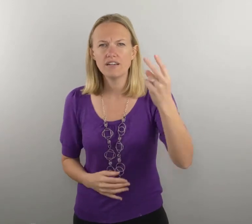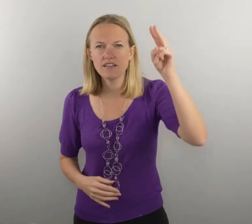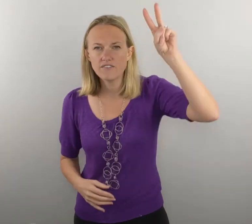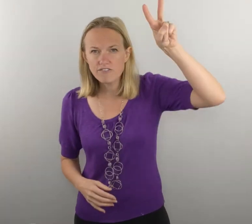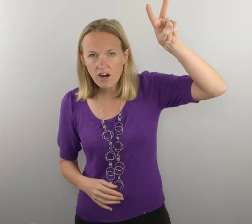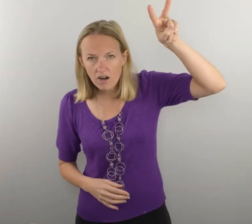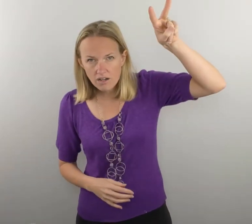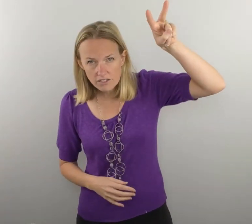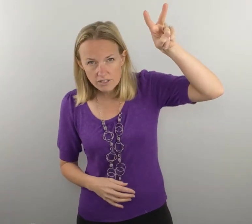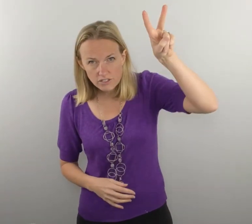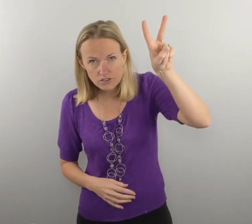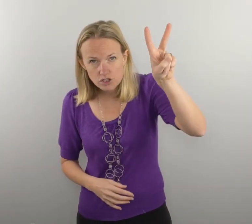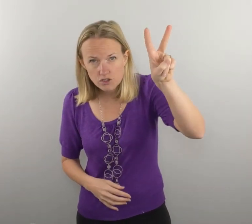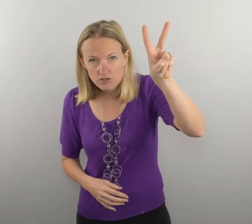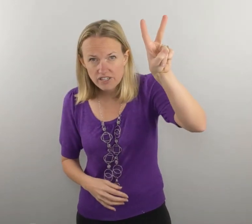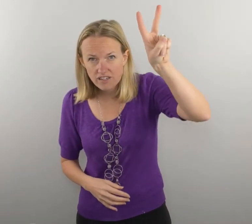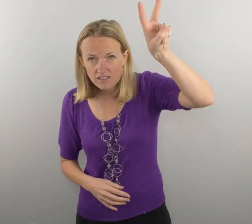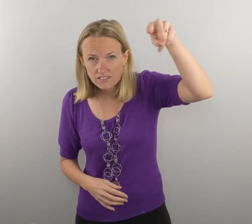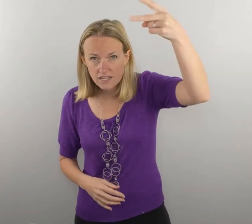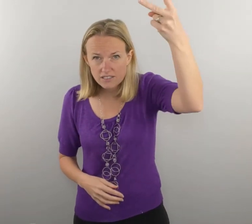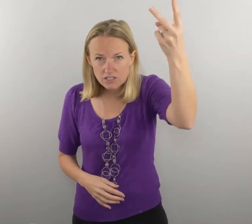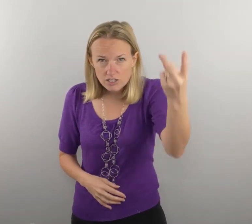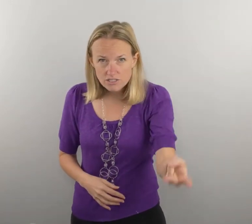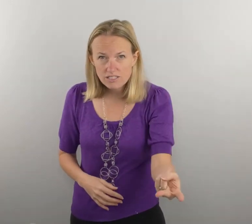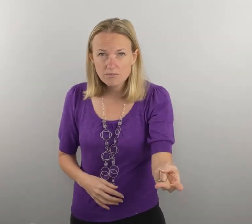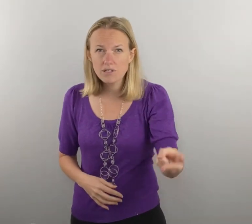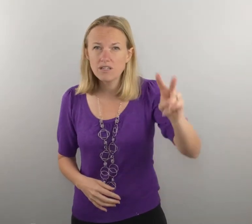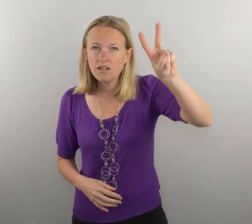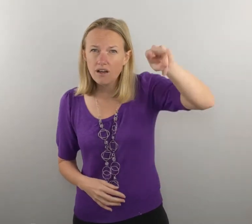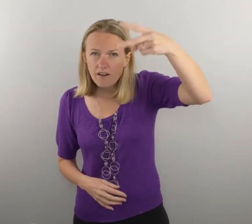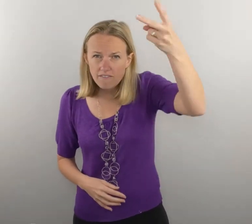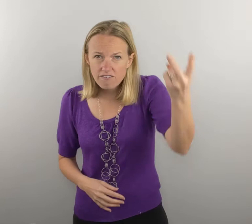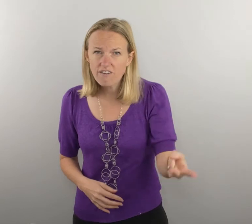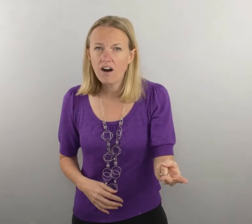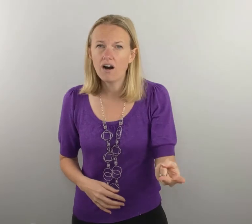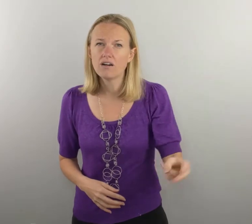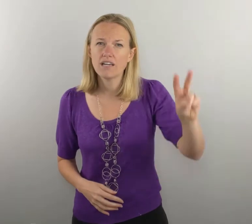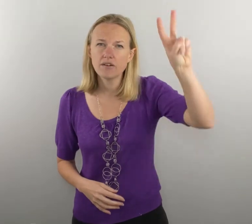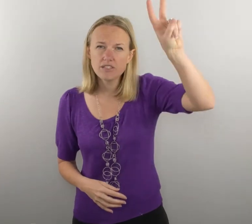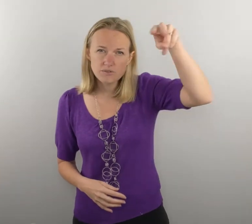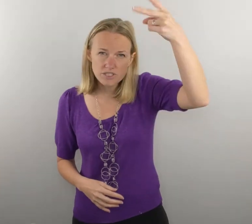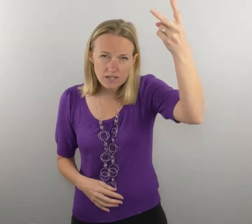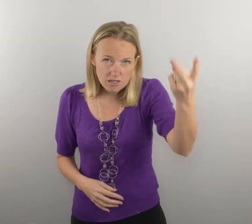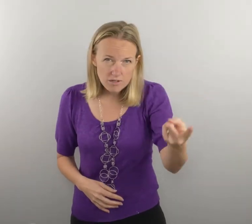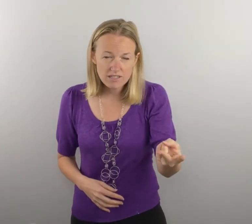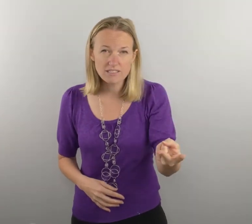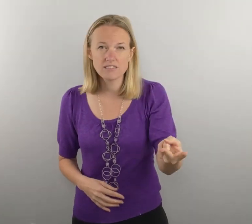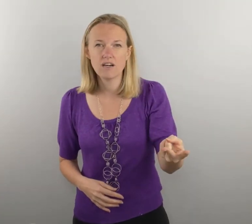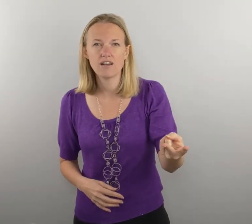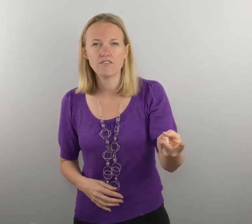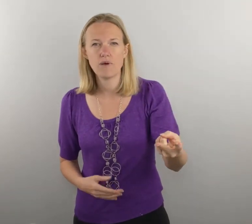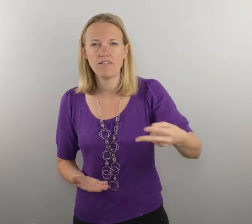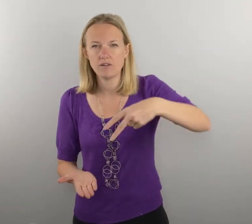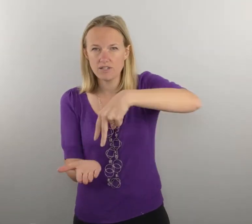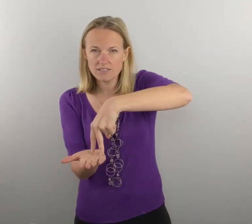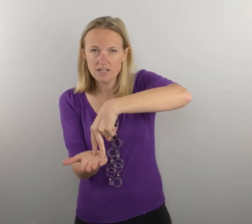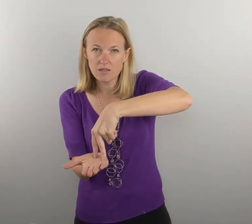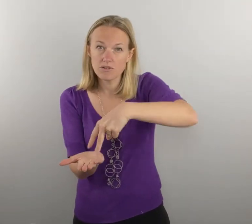then fall, you're going to use 2 fingers, kind of turn them, fall, okay? Because we're talking about it, this is God from heaven. We're not talking about